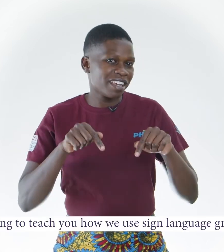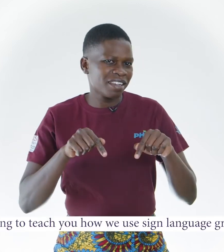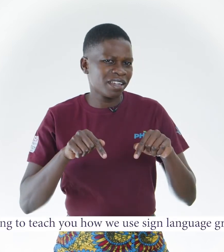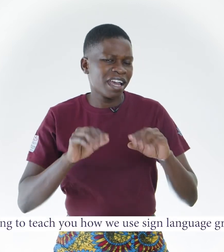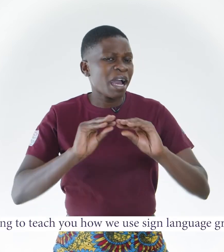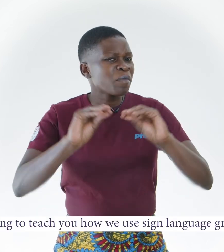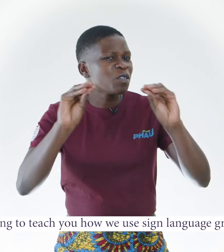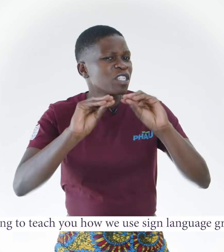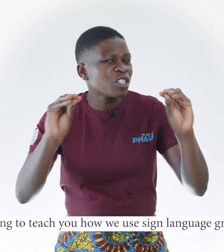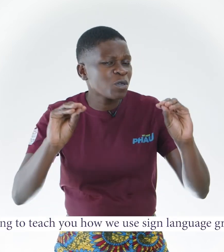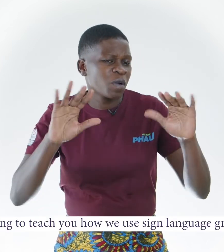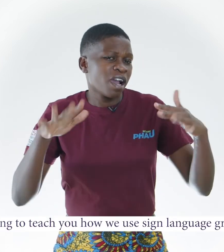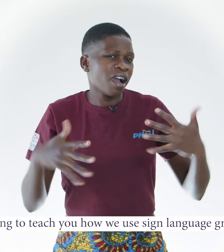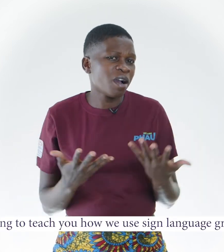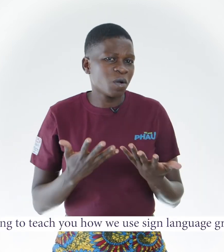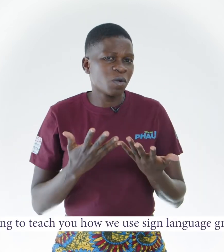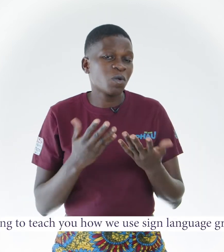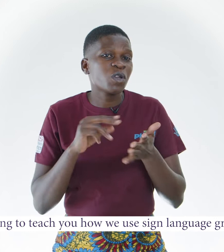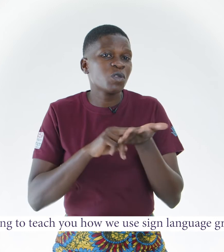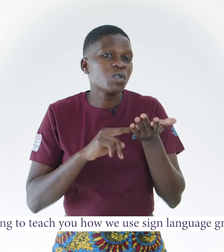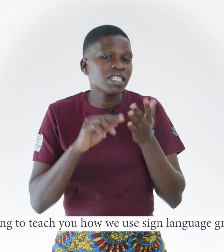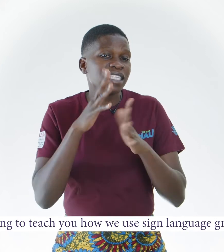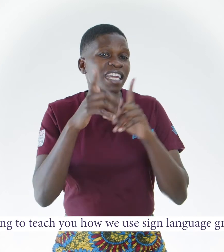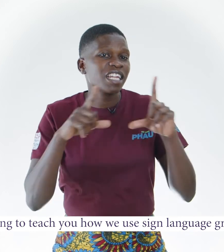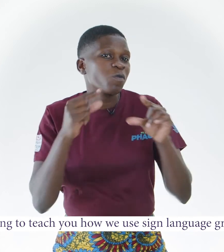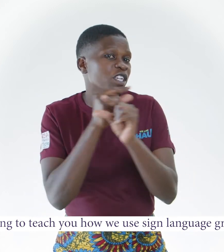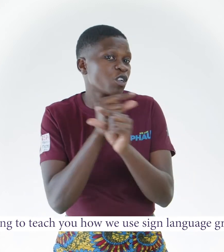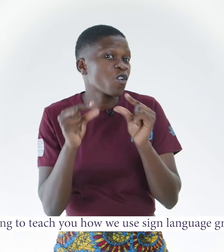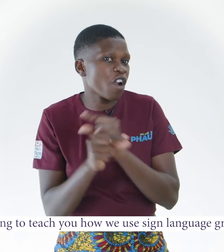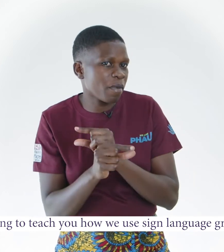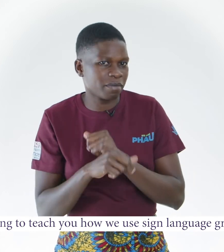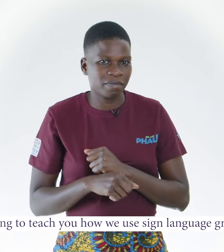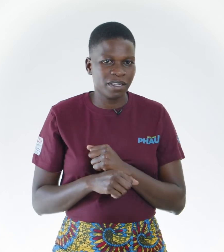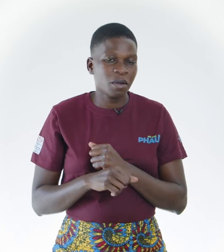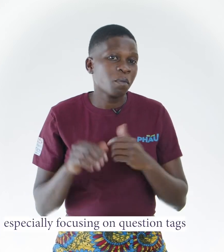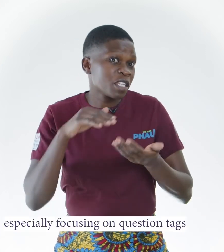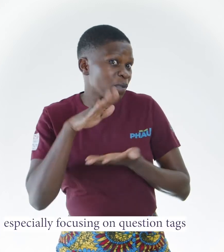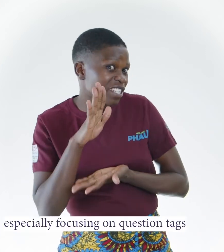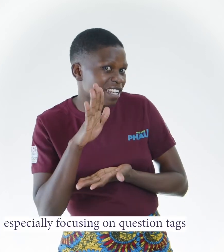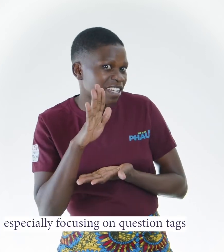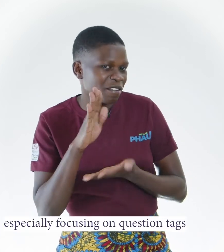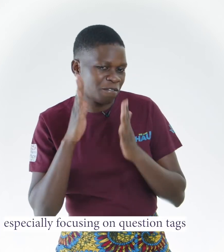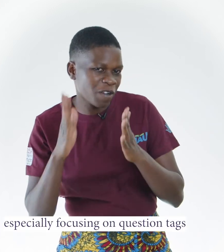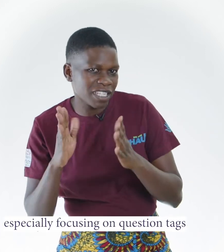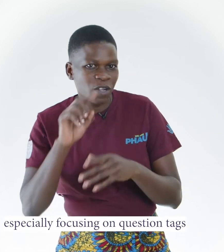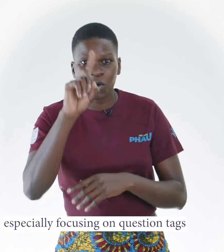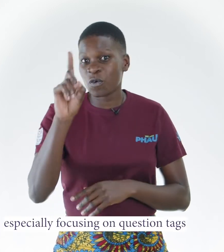Today, I'm going to teach you how we use sign language grammar, especially focusing on